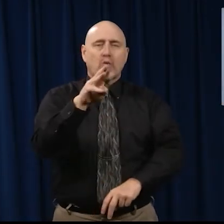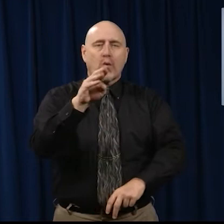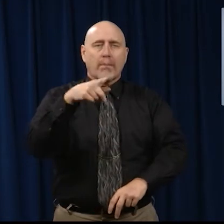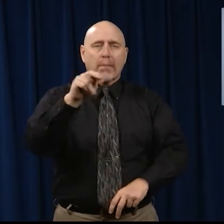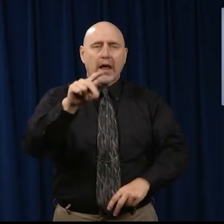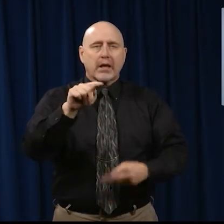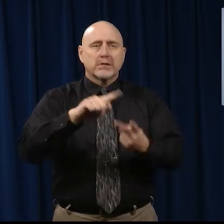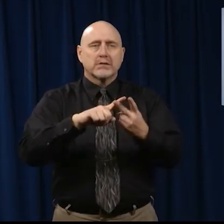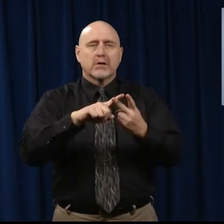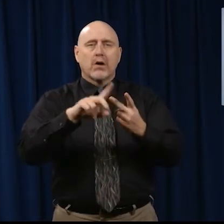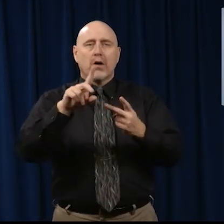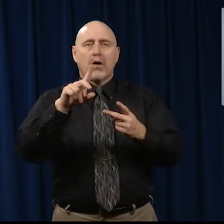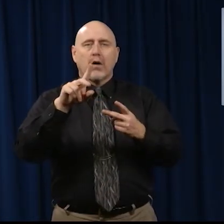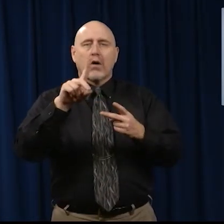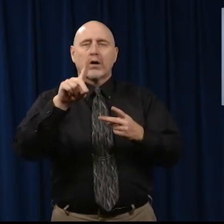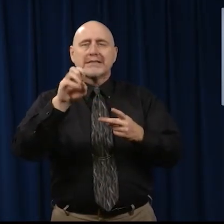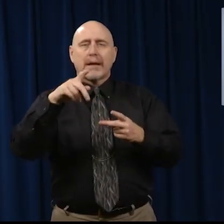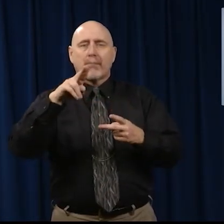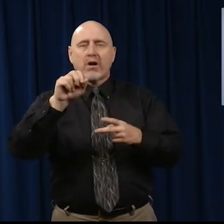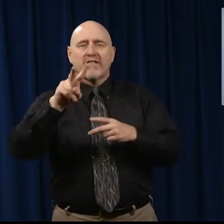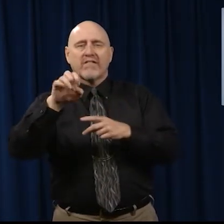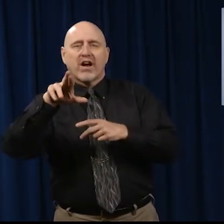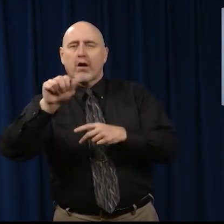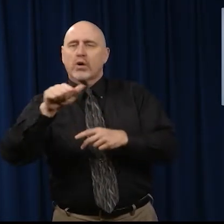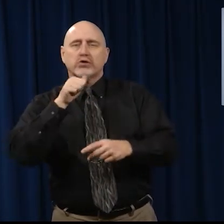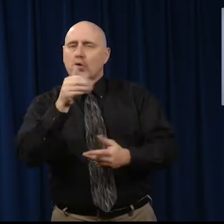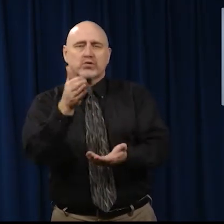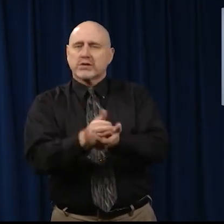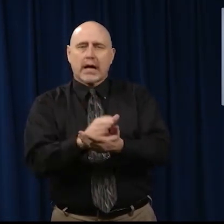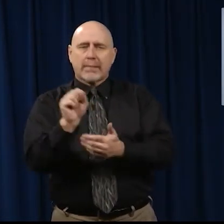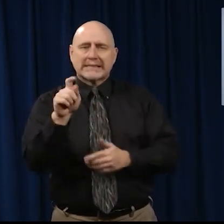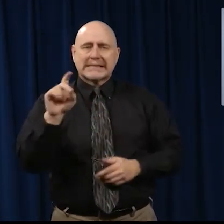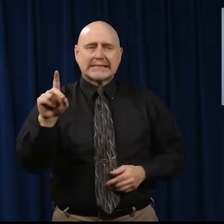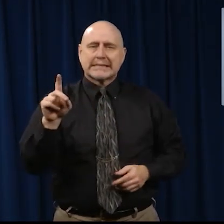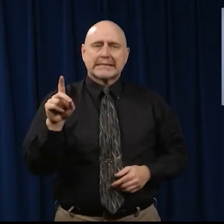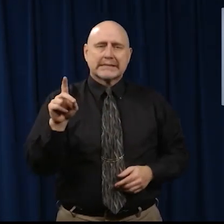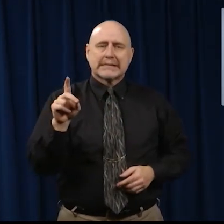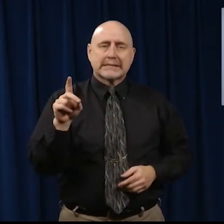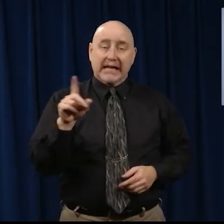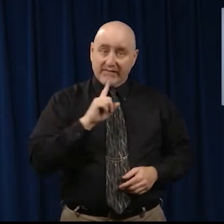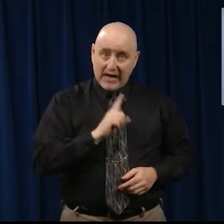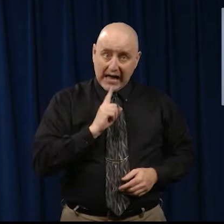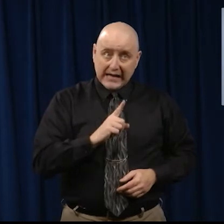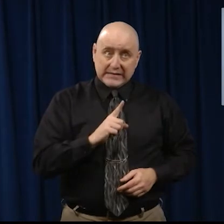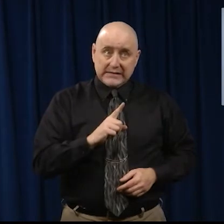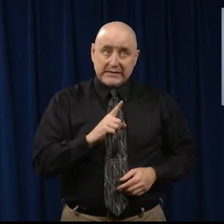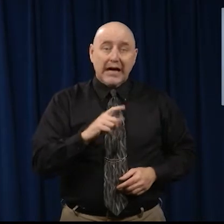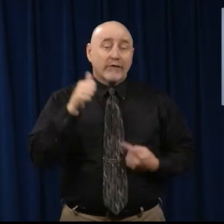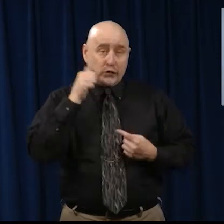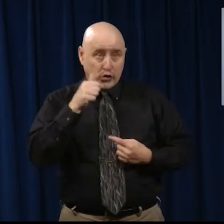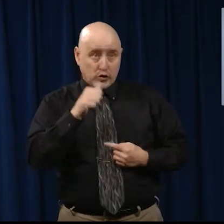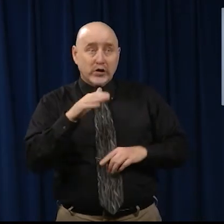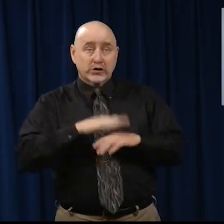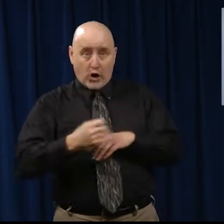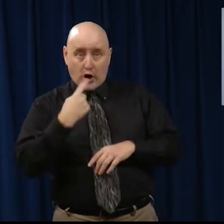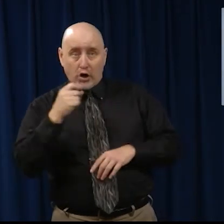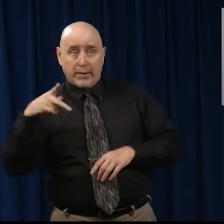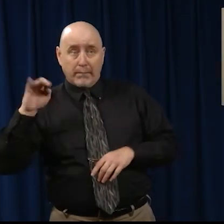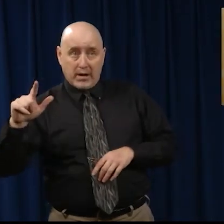or Depo-Provera, those don't keep you from getting any sexually transmitted diseases? In fact, if a girl is on the